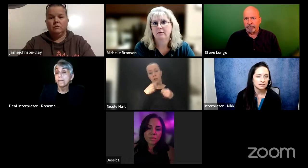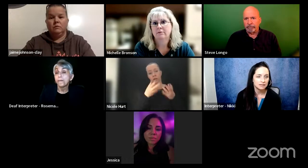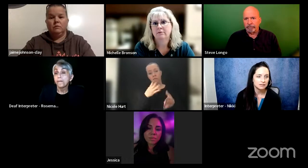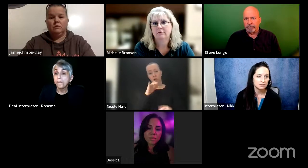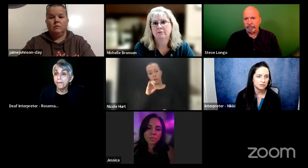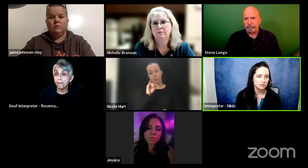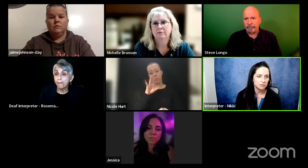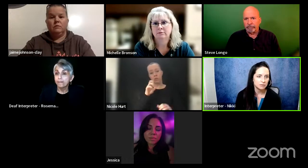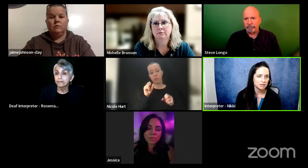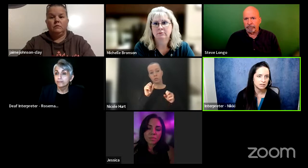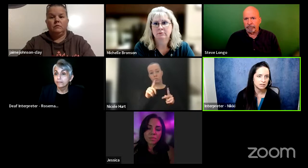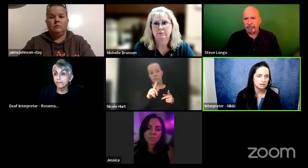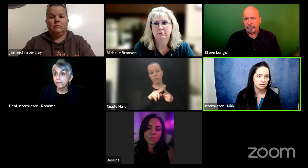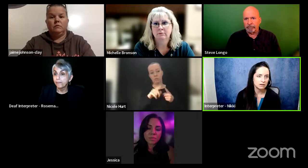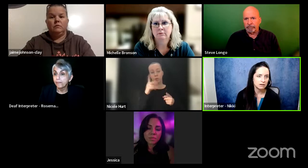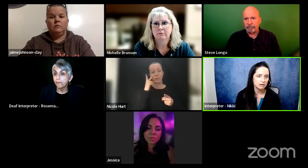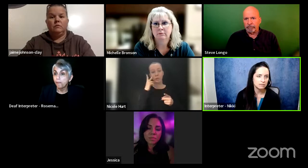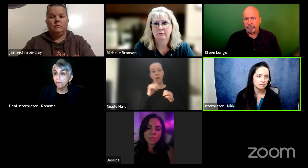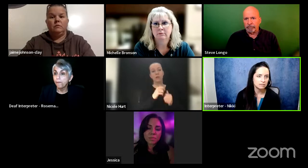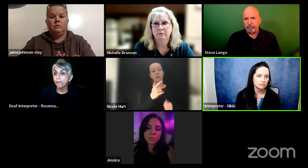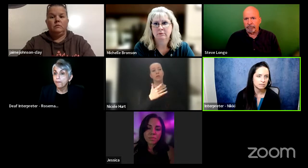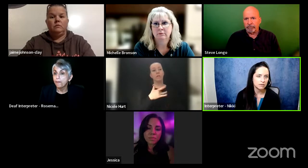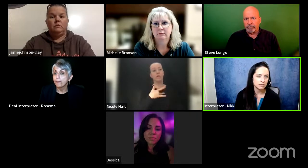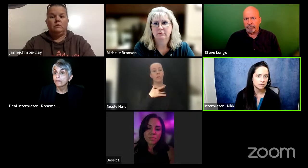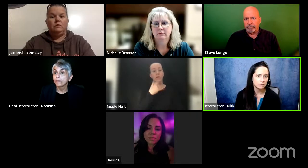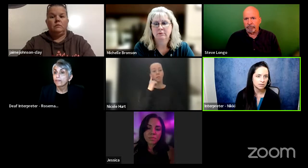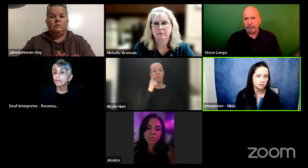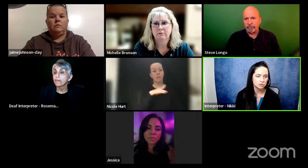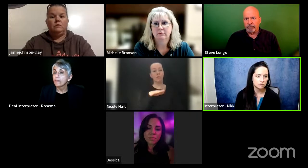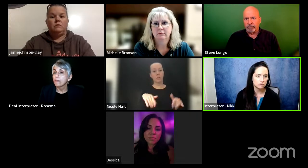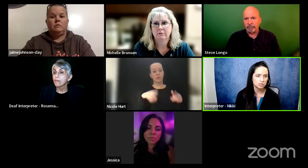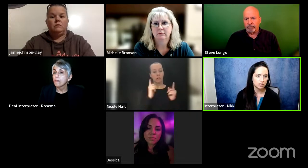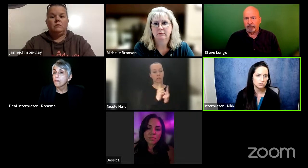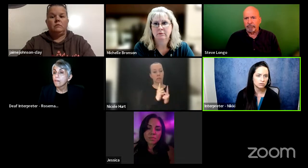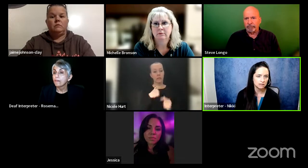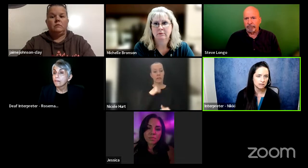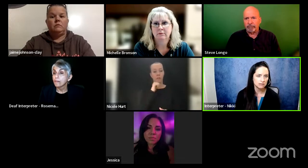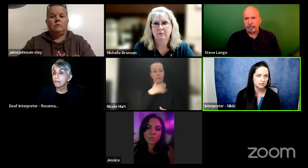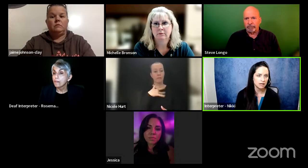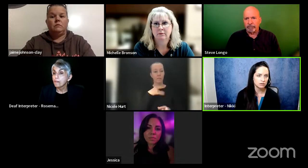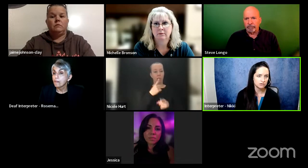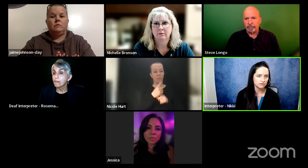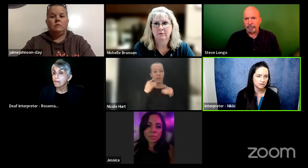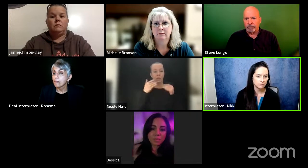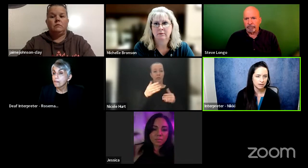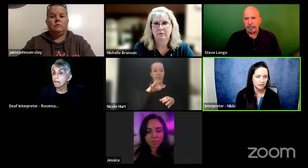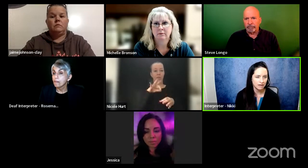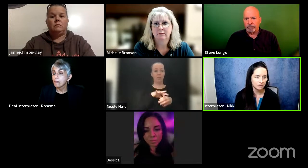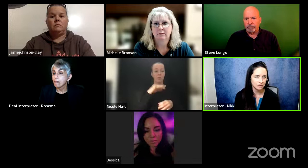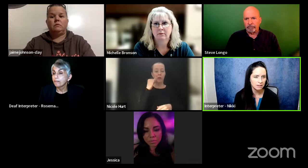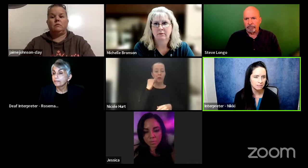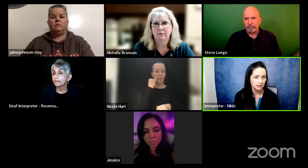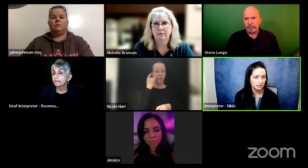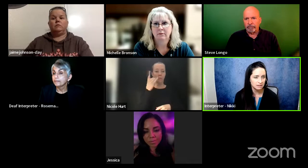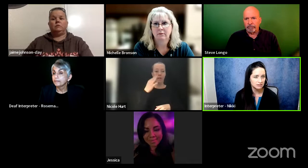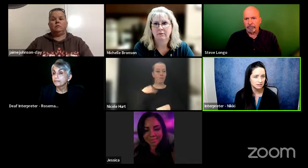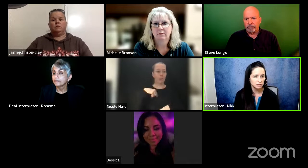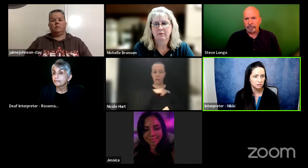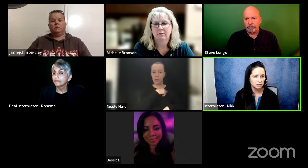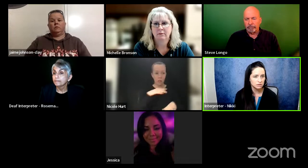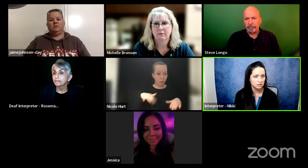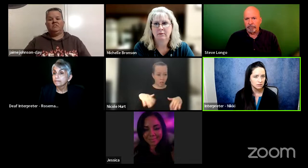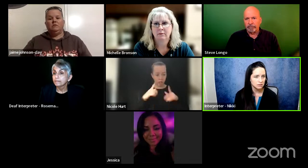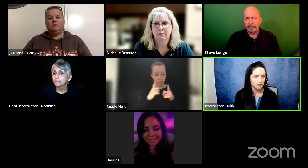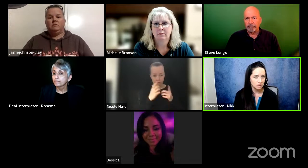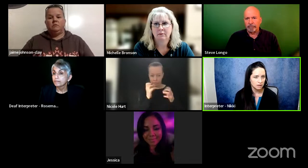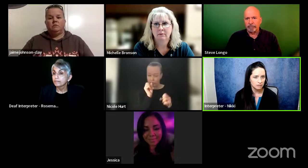Nicole? This is Nicole speaking. I just want to make sure we check in with Jessica to see how she feels about having not met these